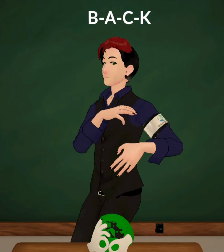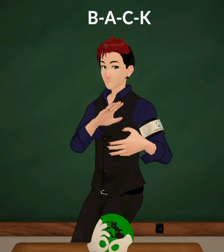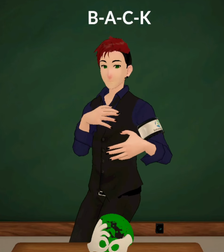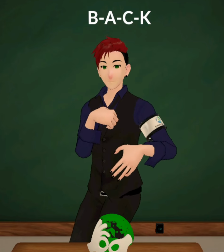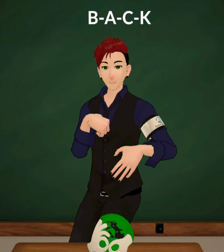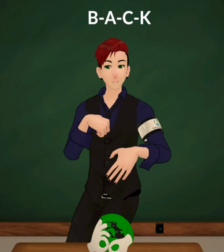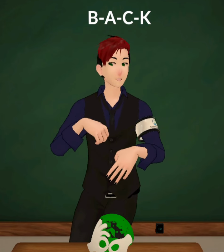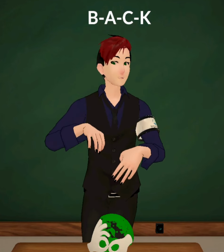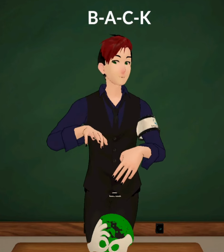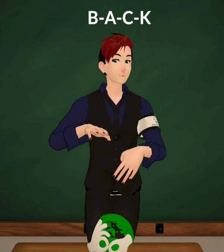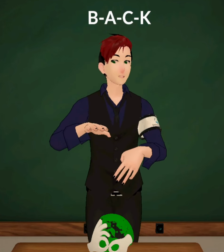Sorry.